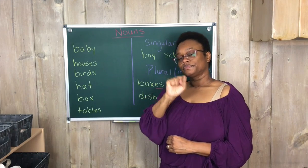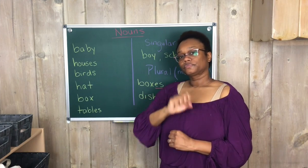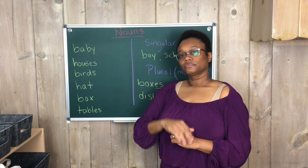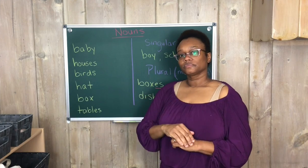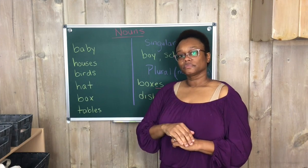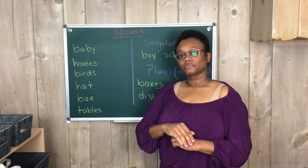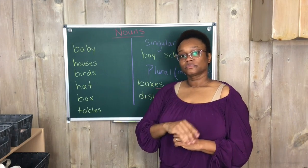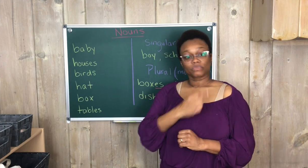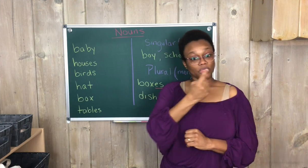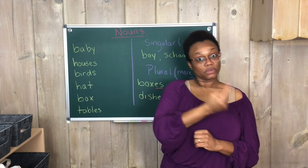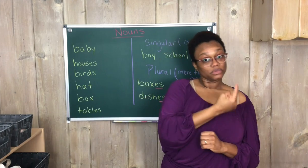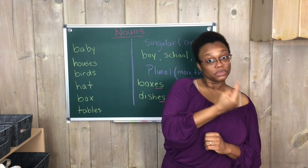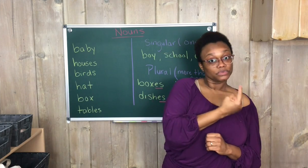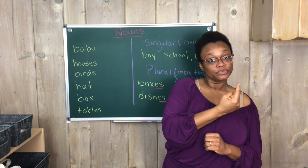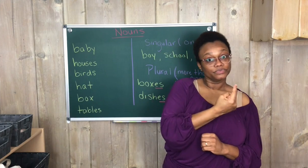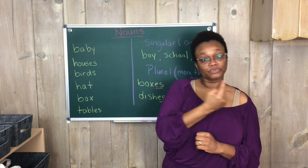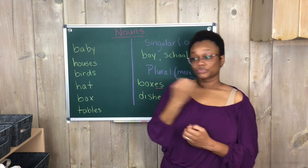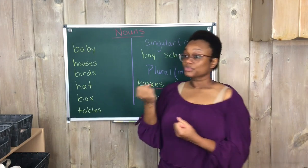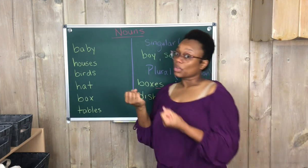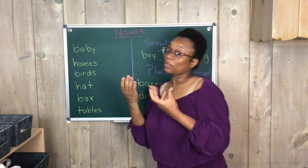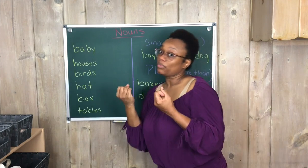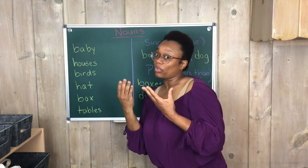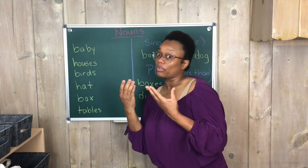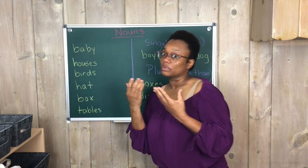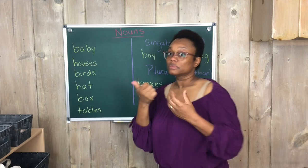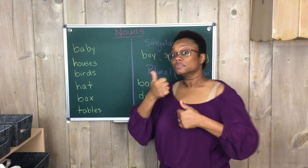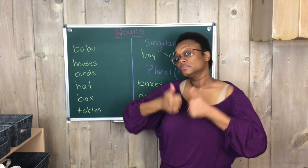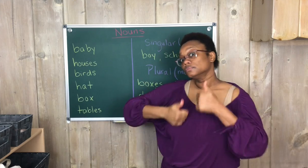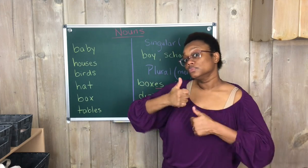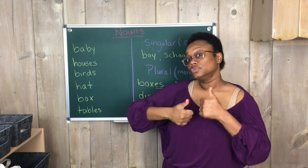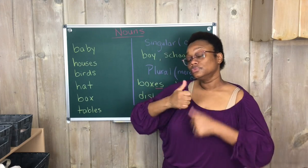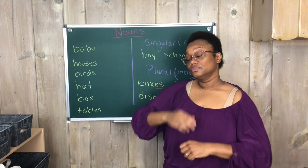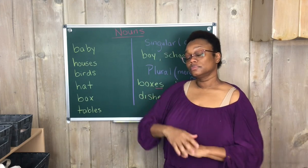H-O-U-S-E-S. Is that singular or plural?